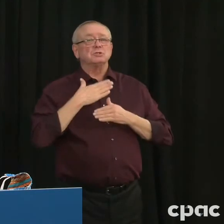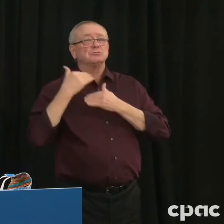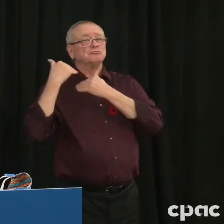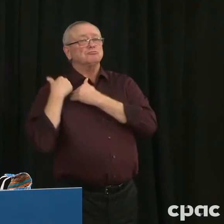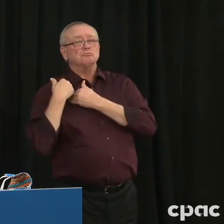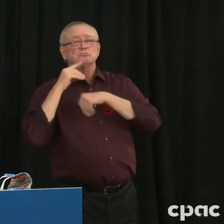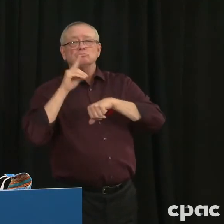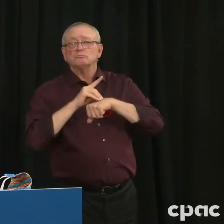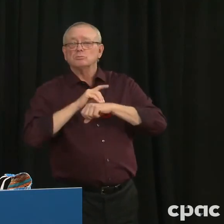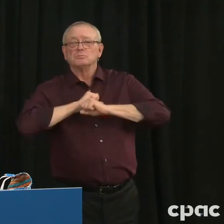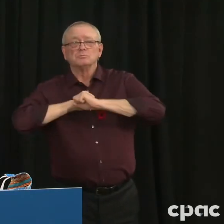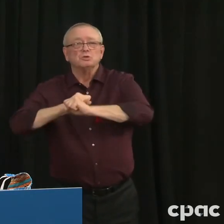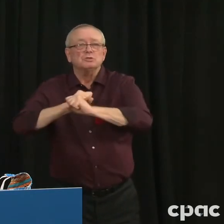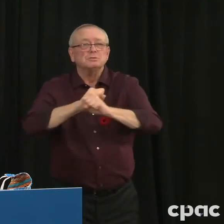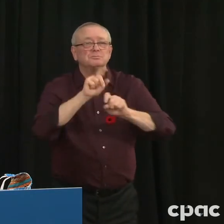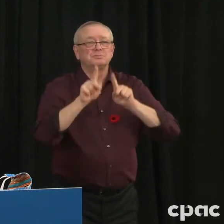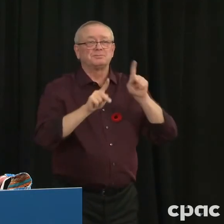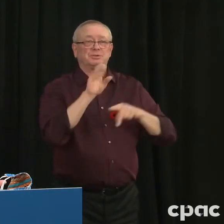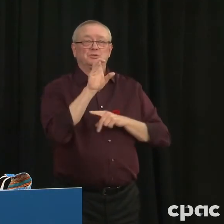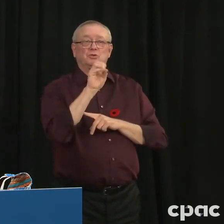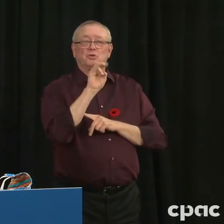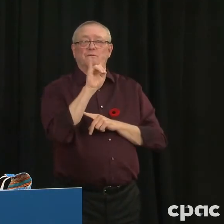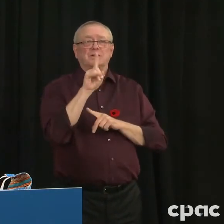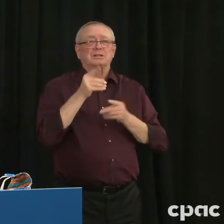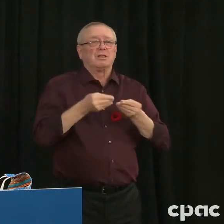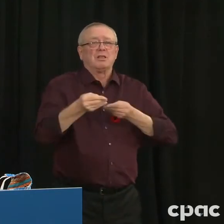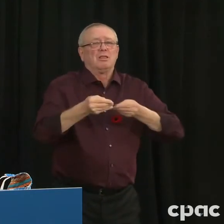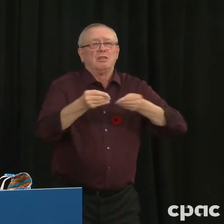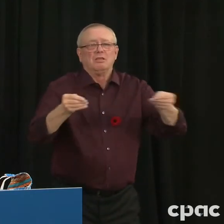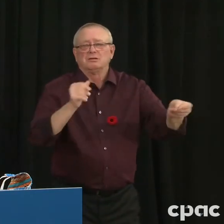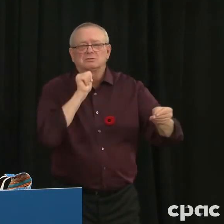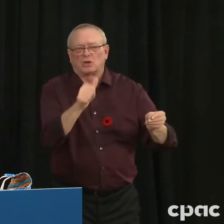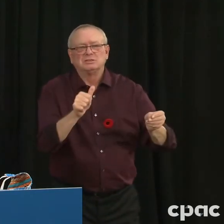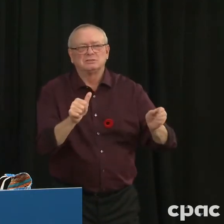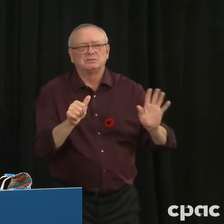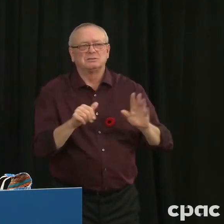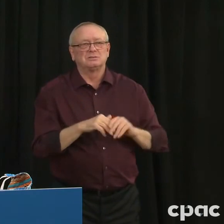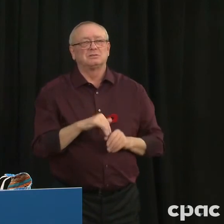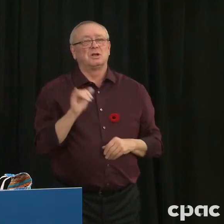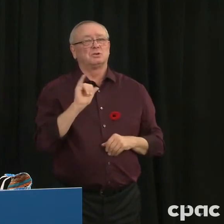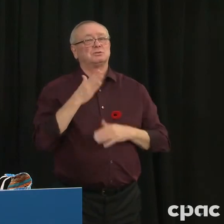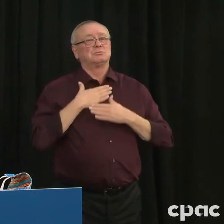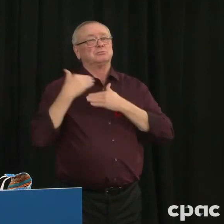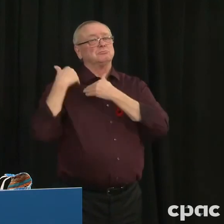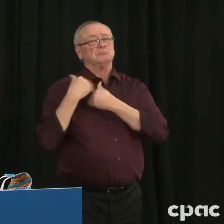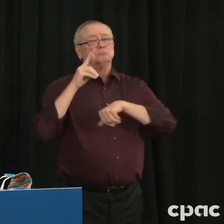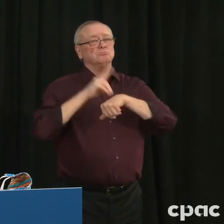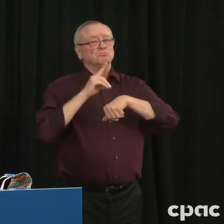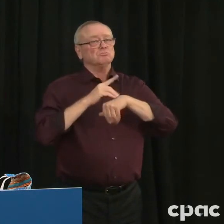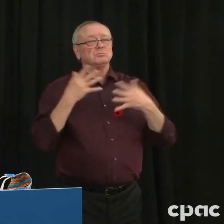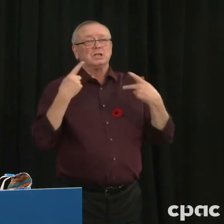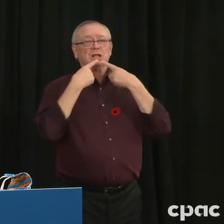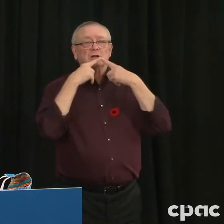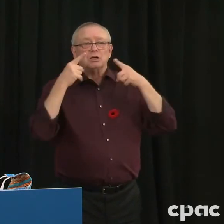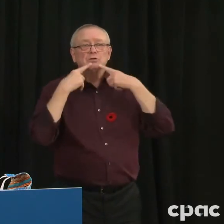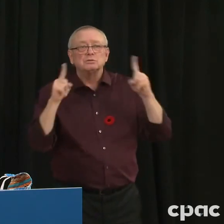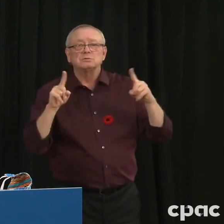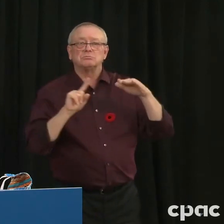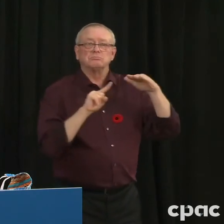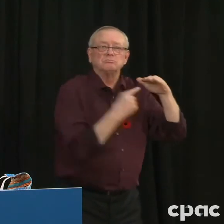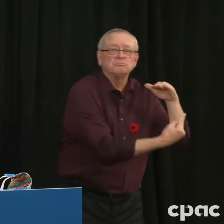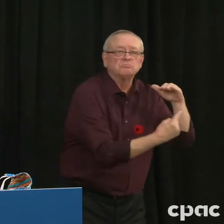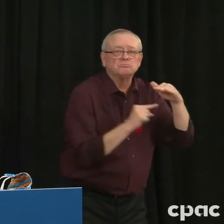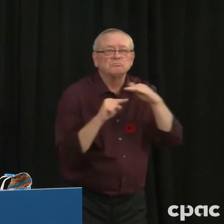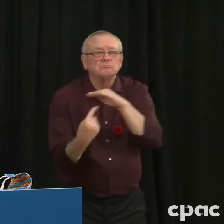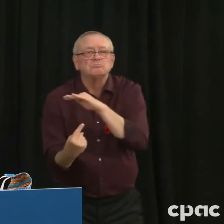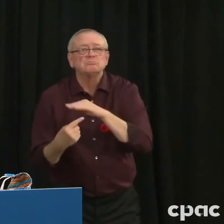impacts of the restrictions like isolation, such as unemployment, and so trying to consider how we can proceed